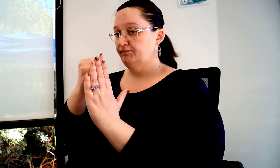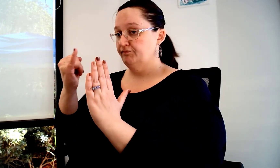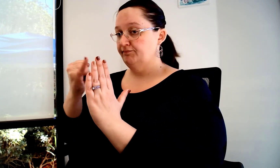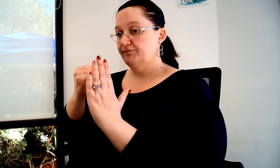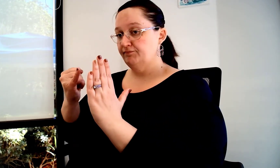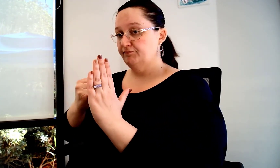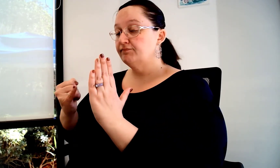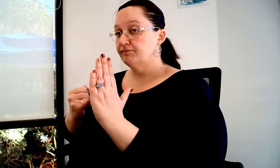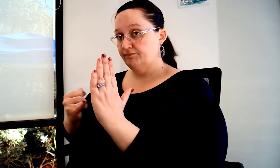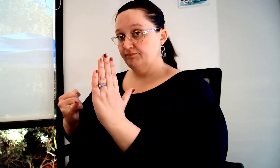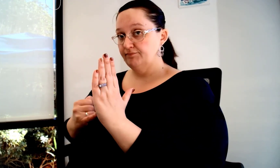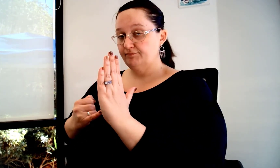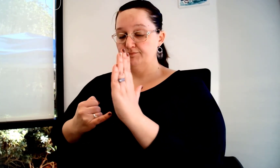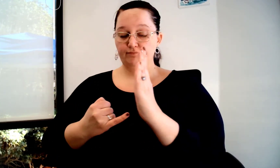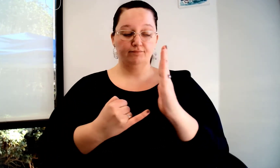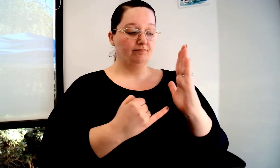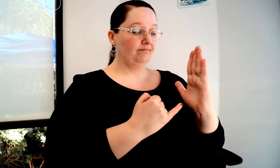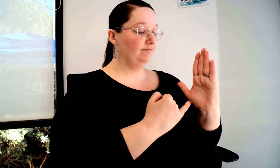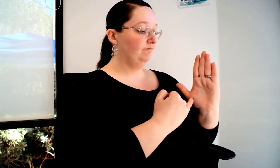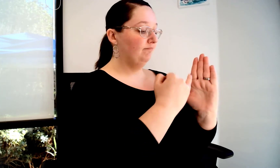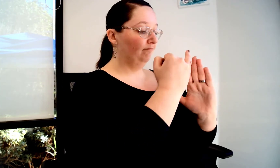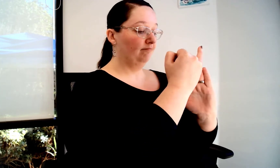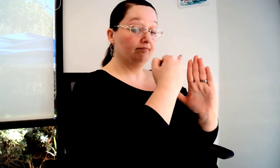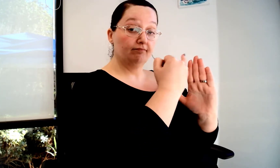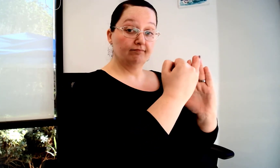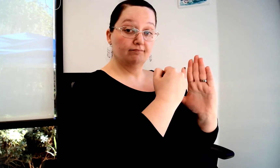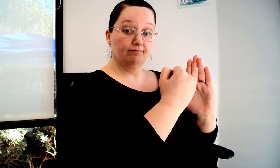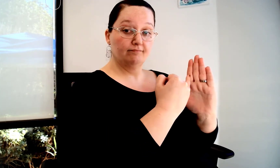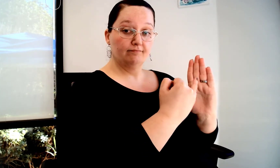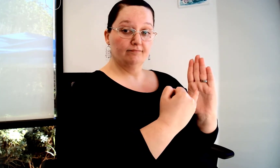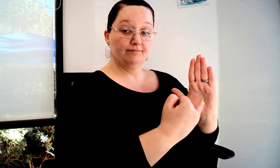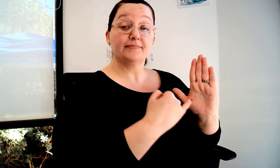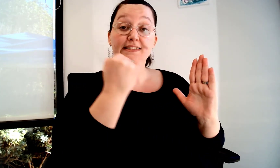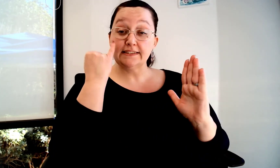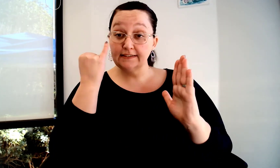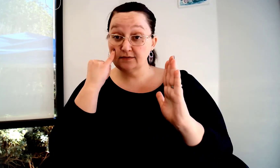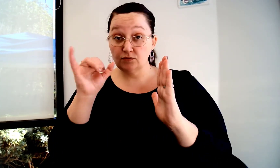pinky, this sign, on the other hand, is draw.